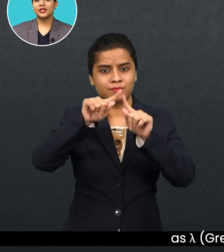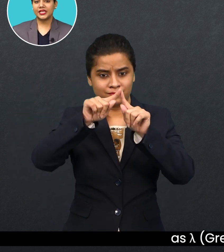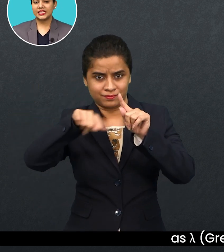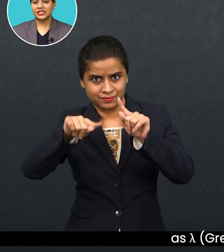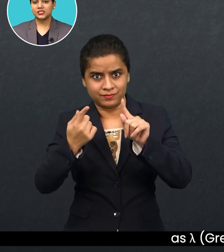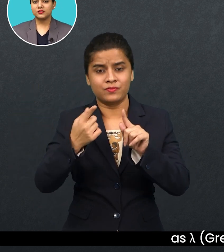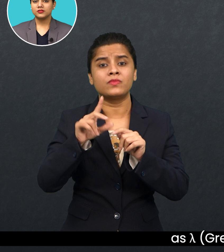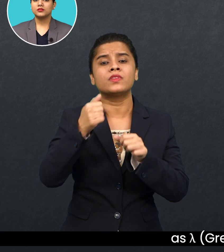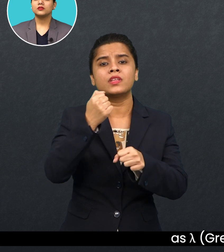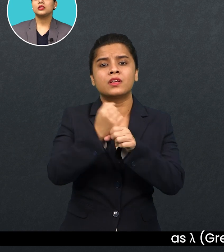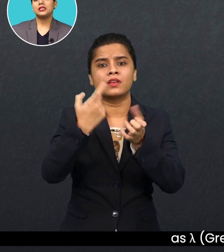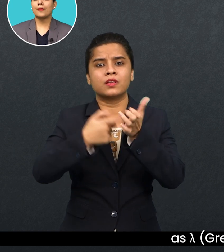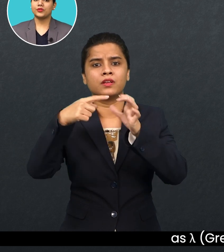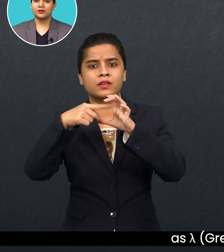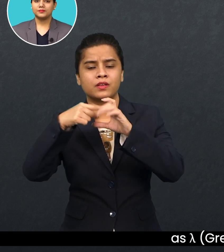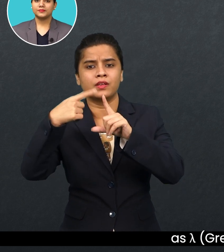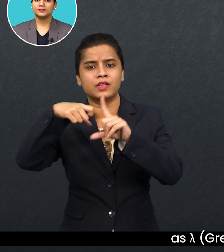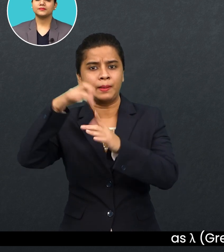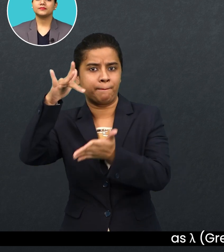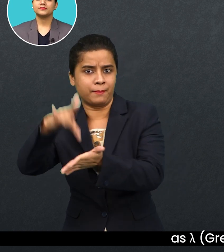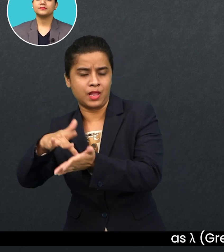Greek letter lambda.